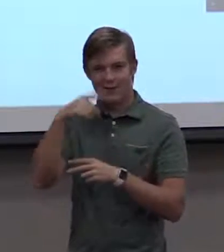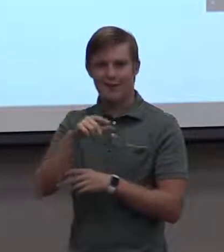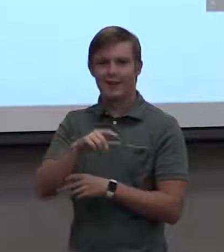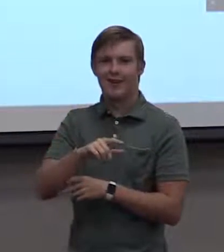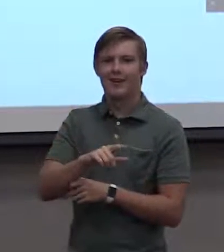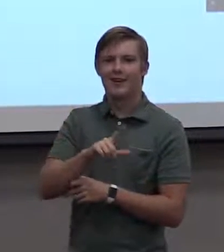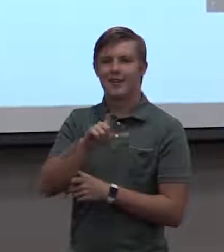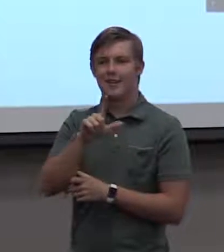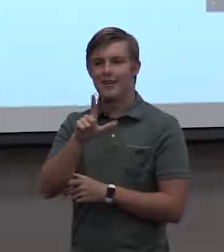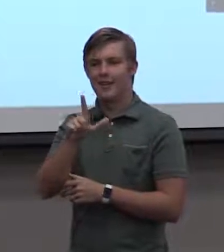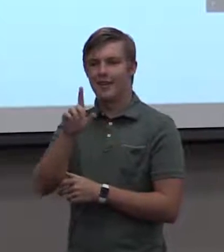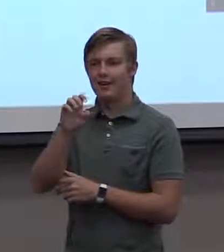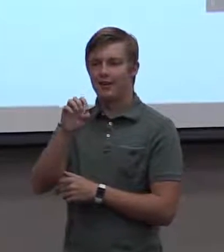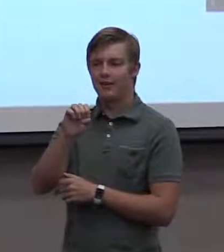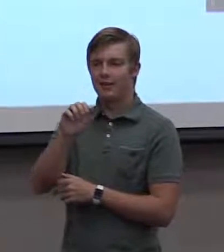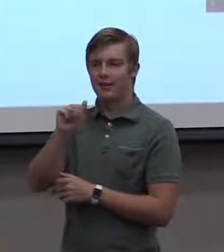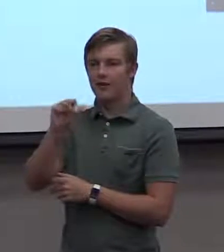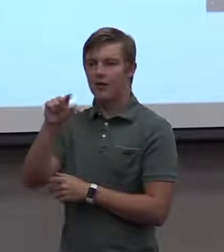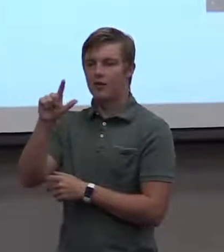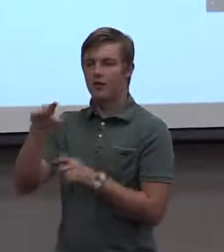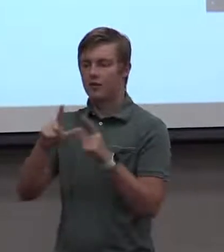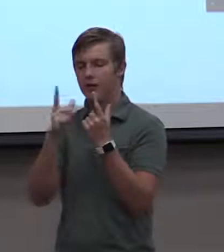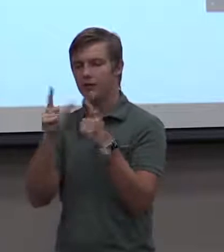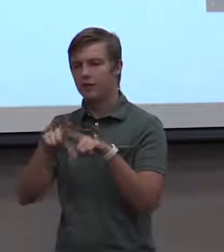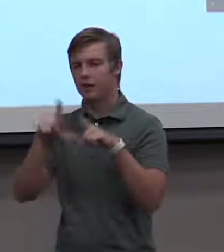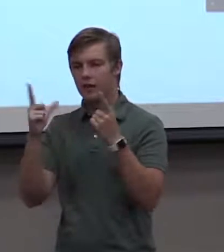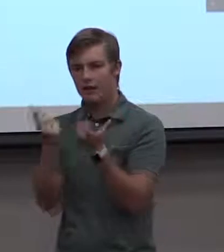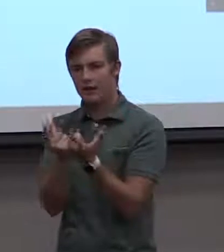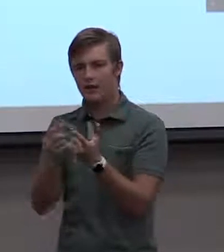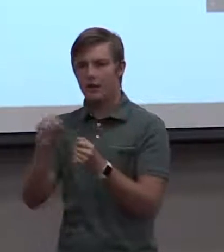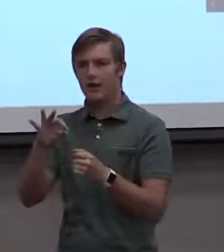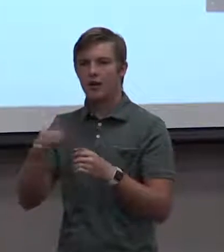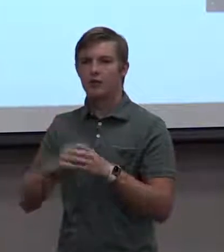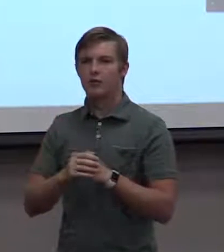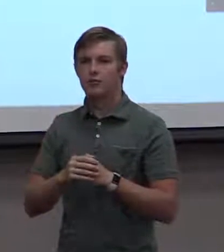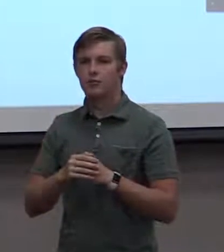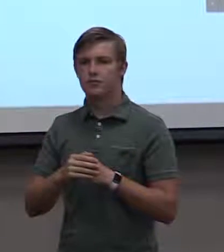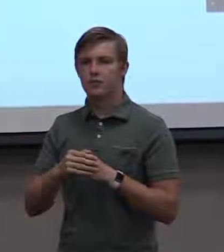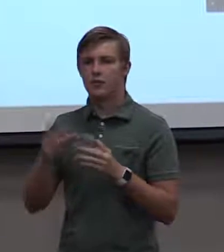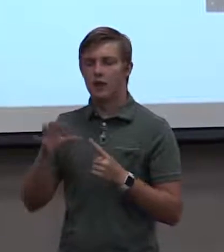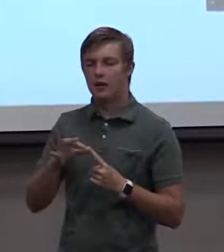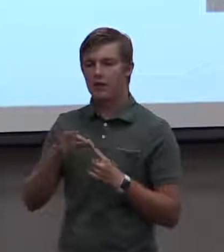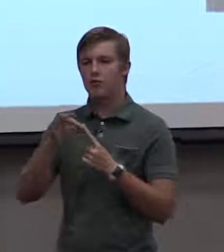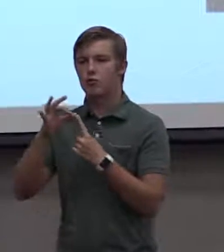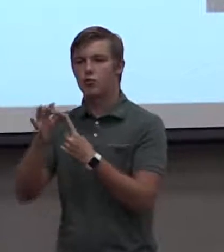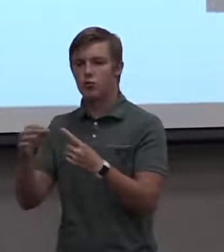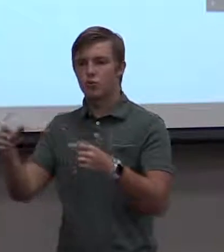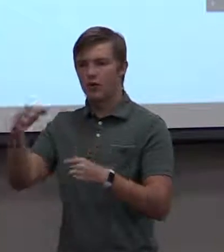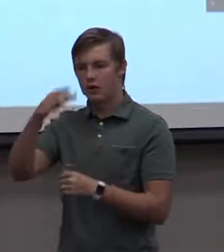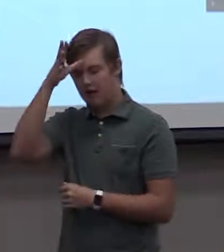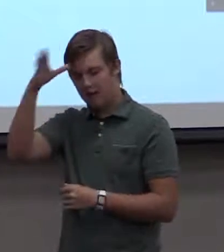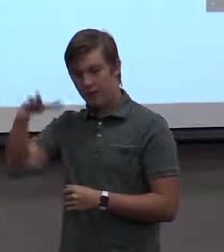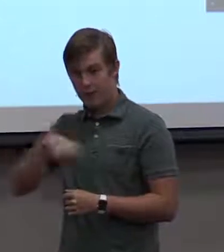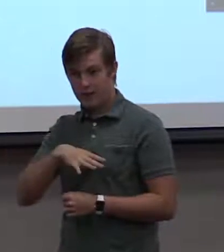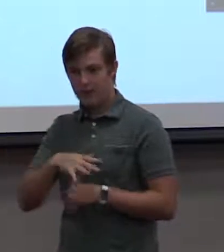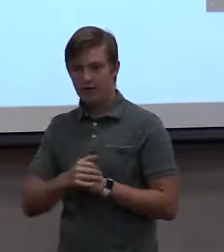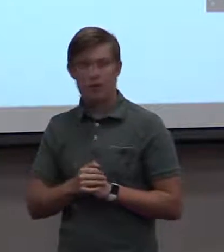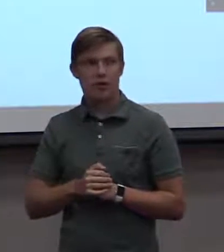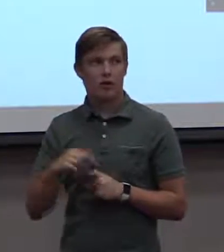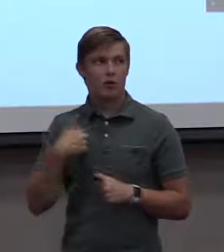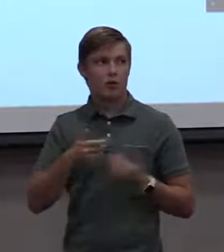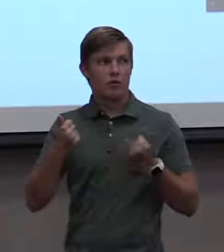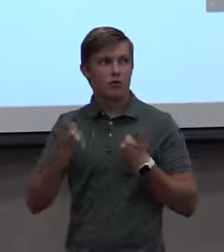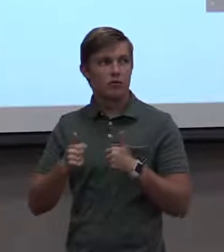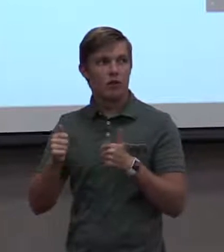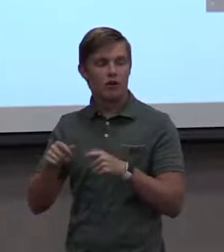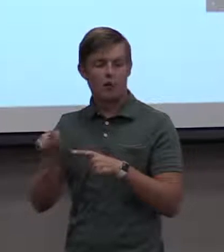a new name. So we're also looking to establish healthy leadership, trying to help elders be developed in different locations, as well as training up more